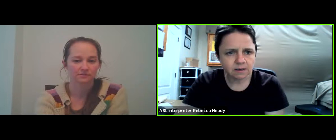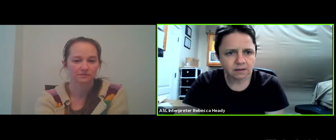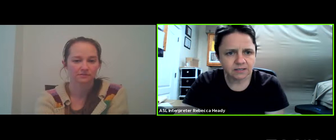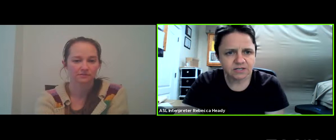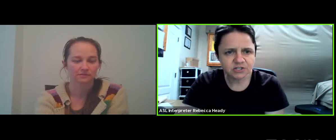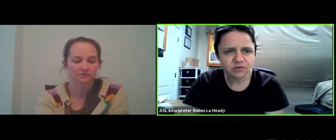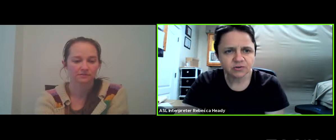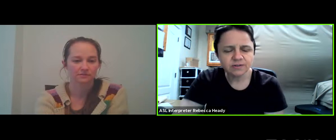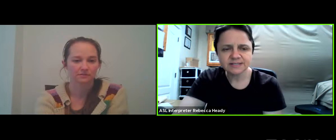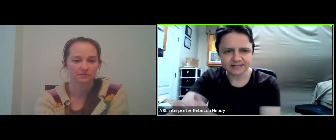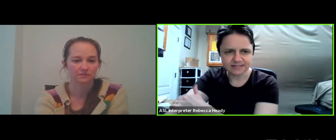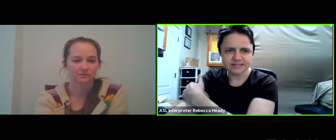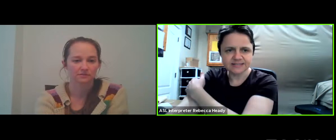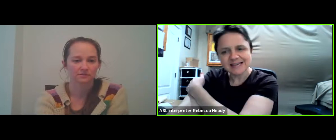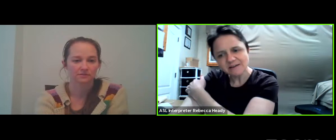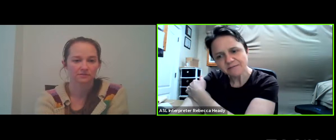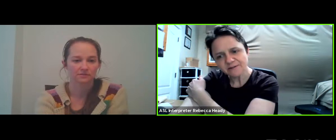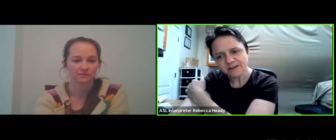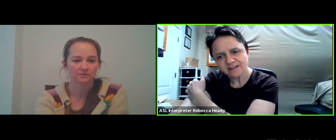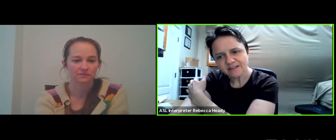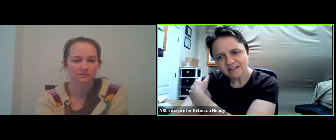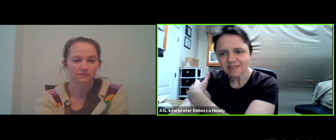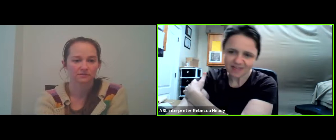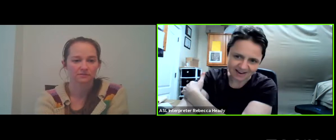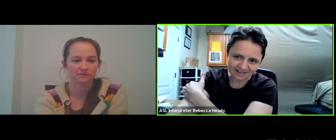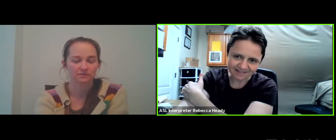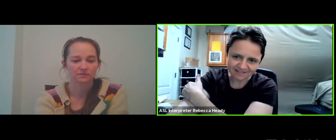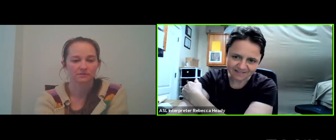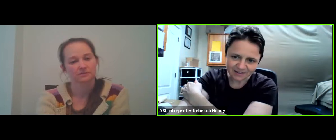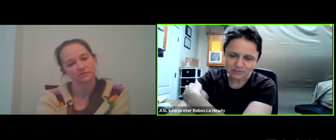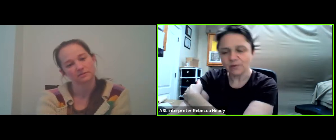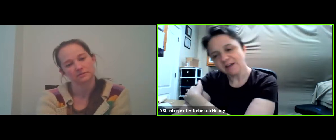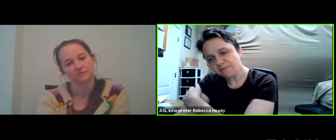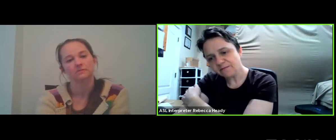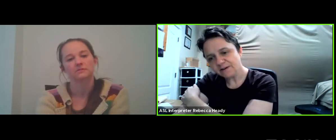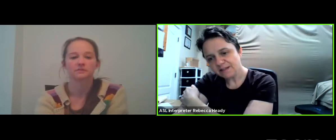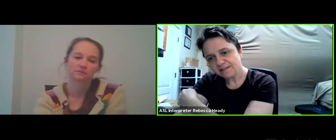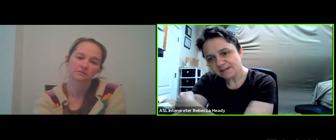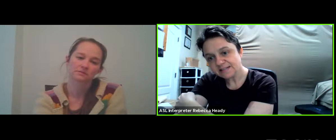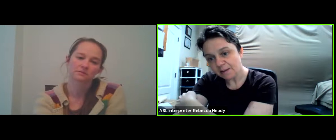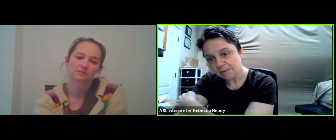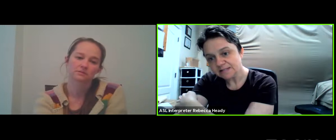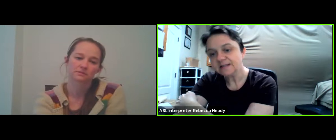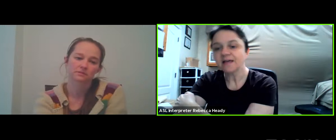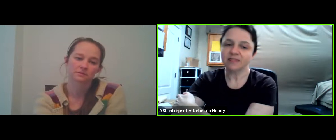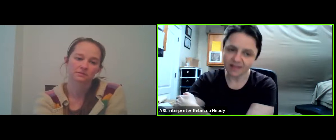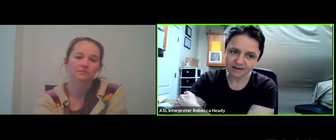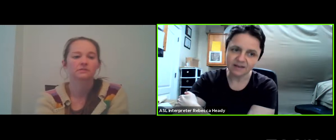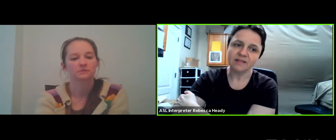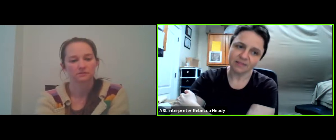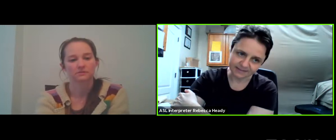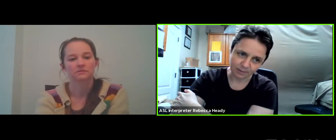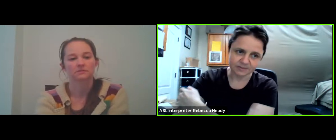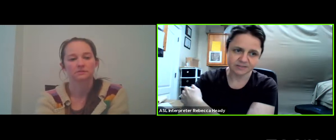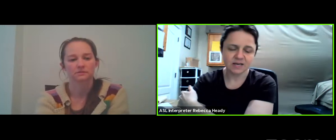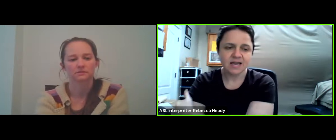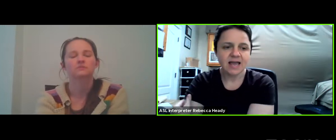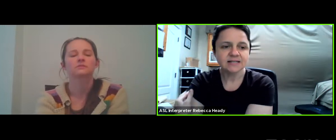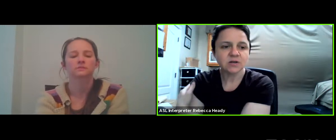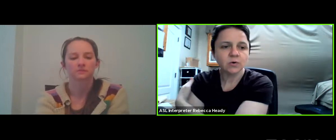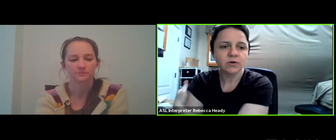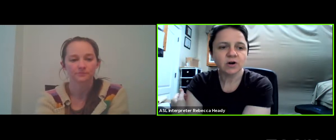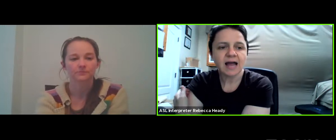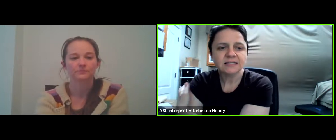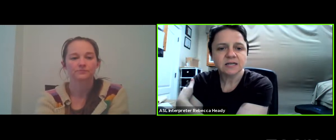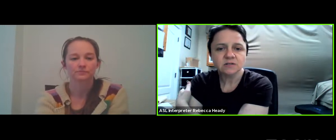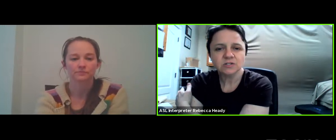Okay. Conditional sentences. If, then. So if this happens, then this happens.